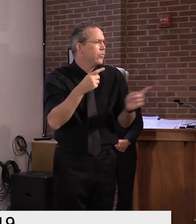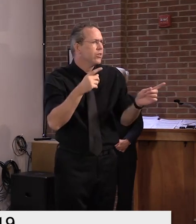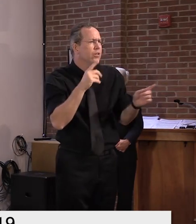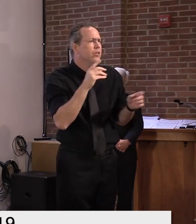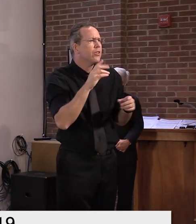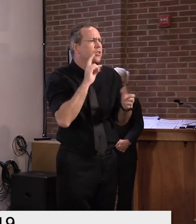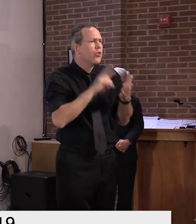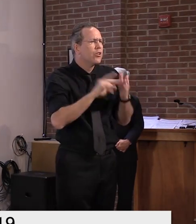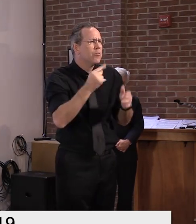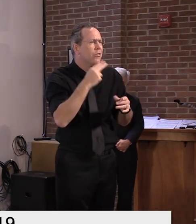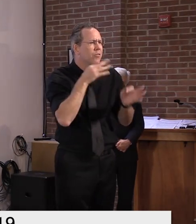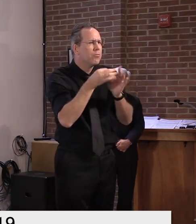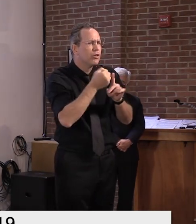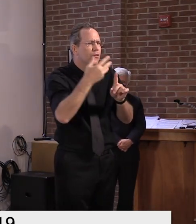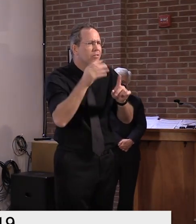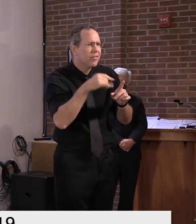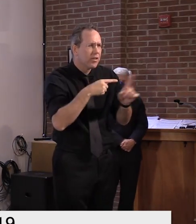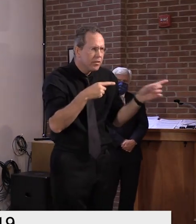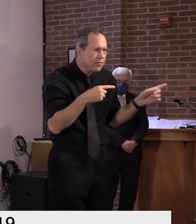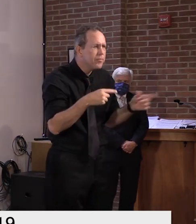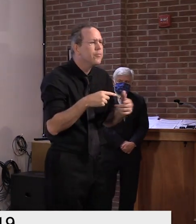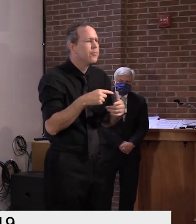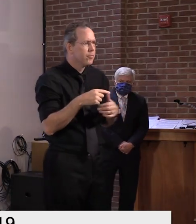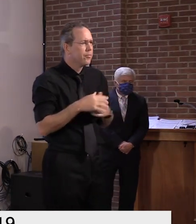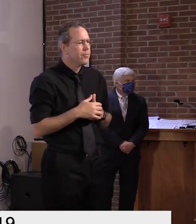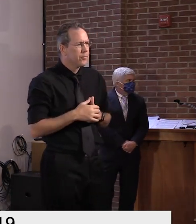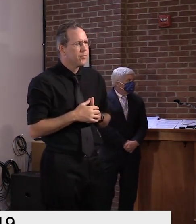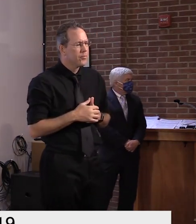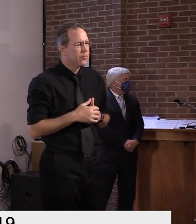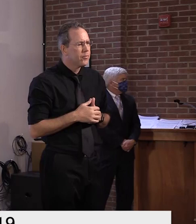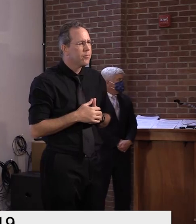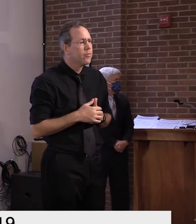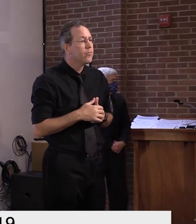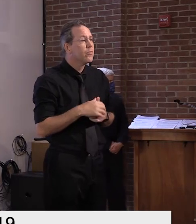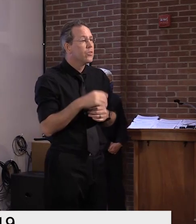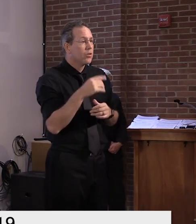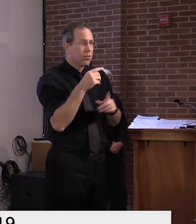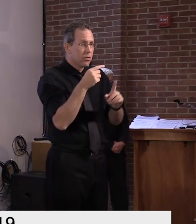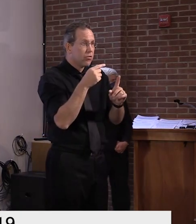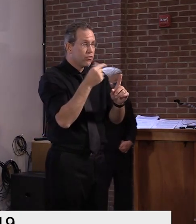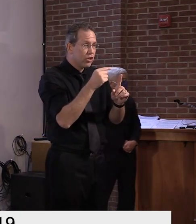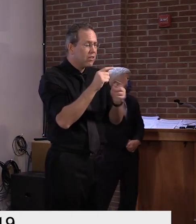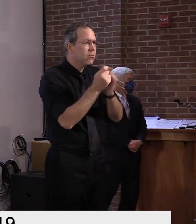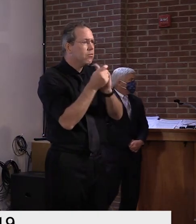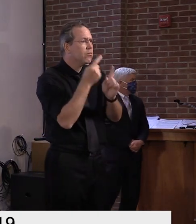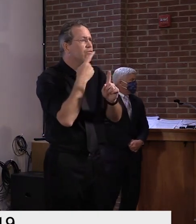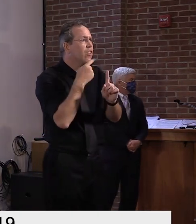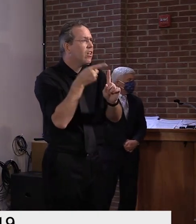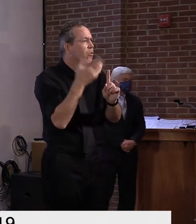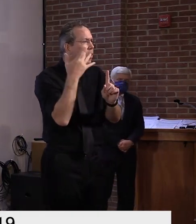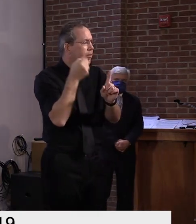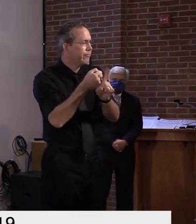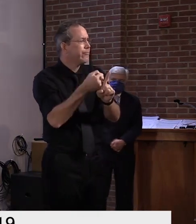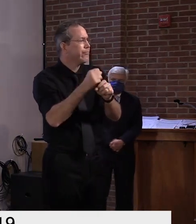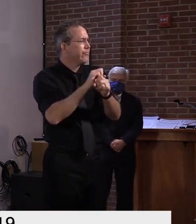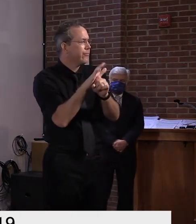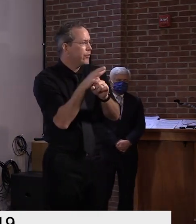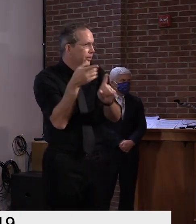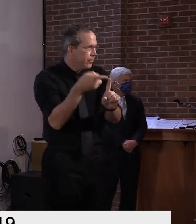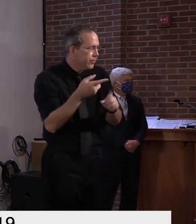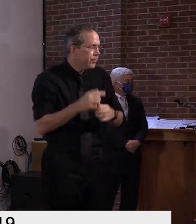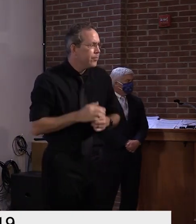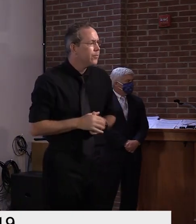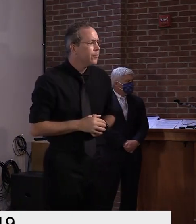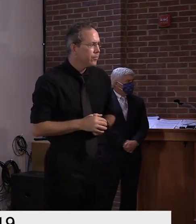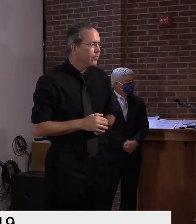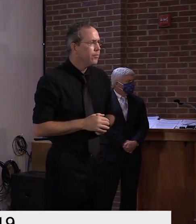the reason for that county turning from green to red so quickly is associated with that outbreak. Thanks. And